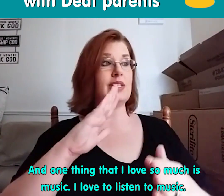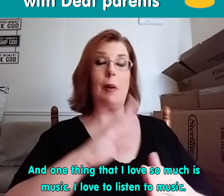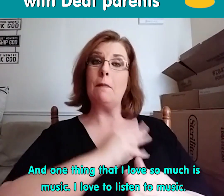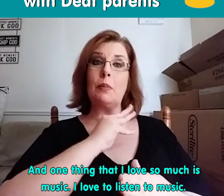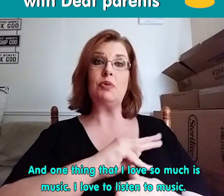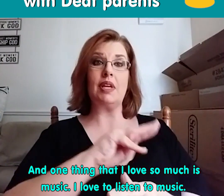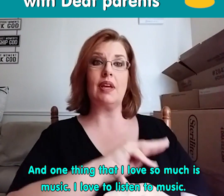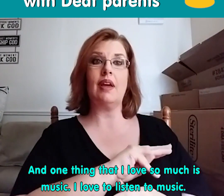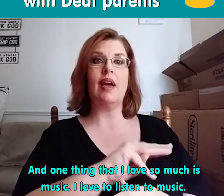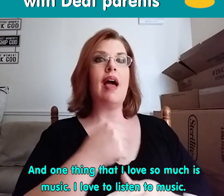Paula.